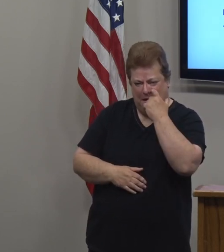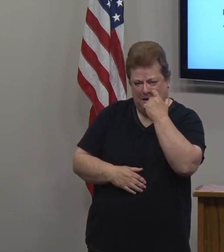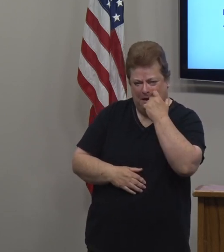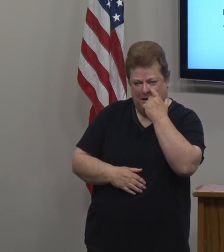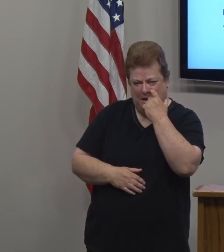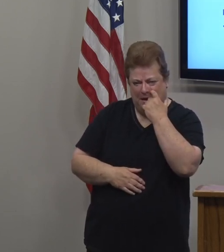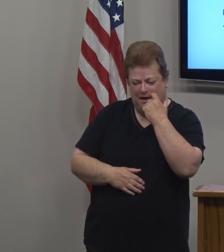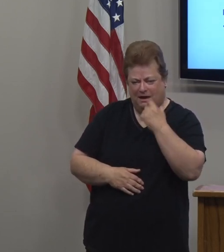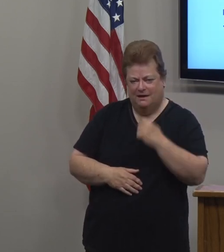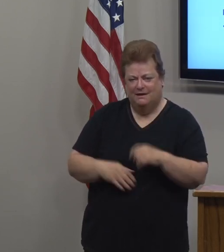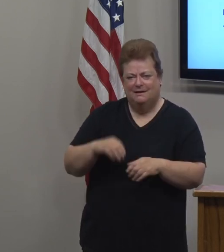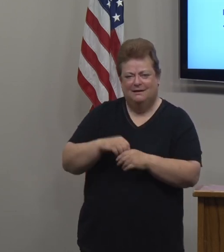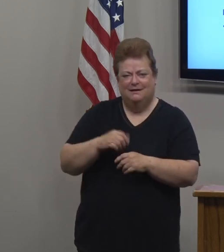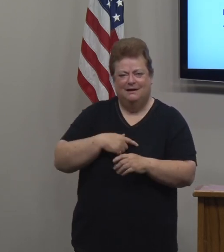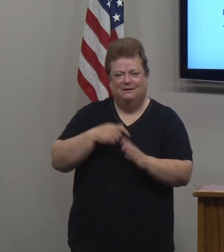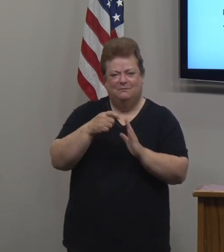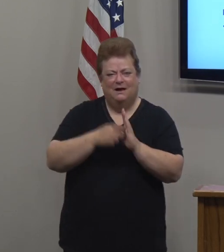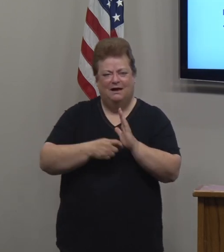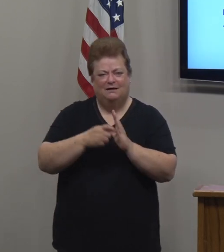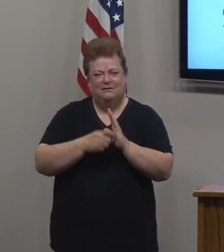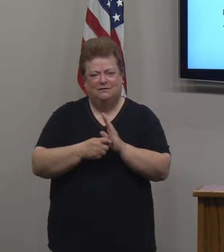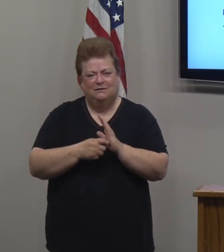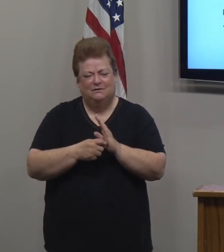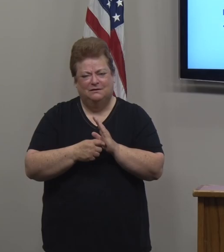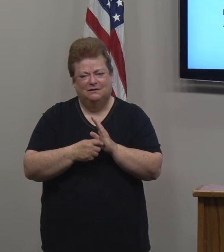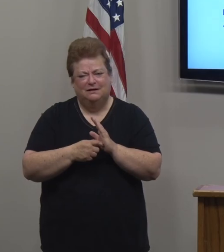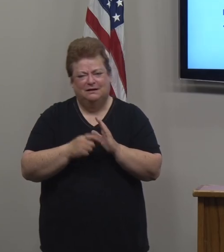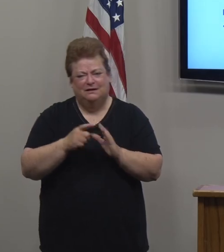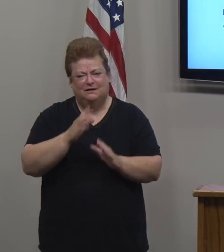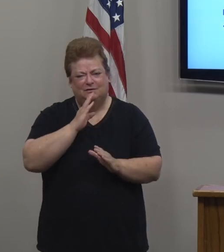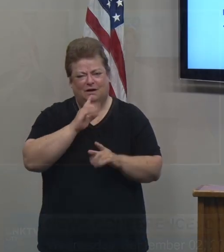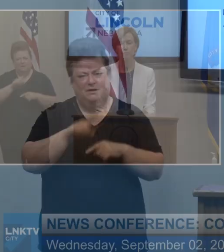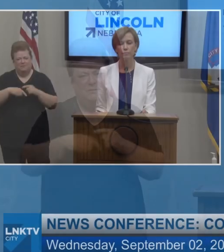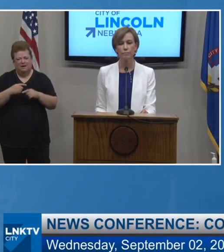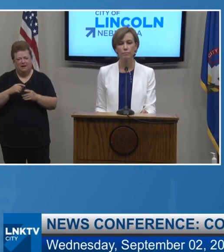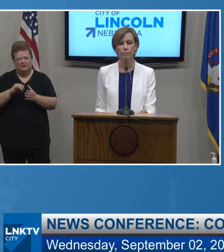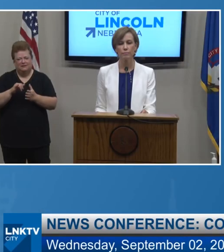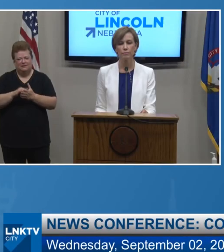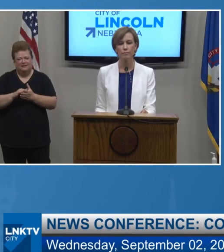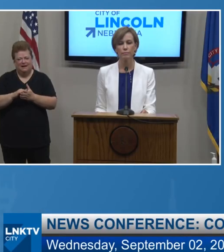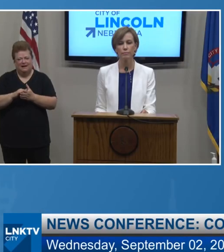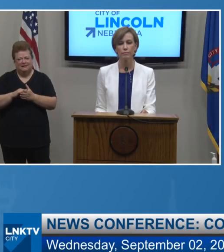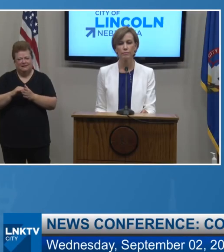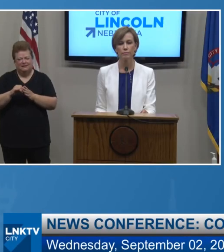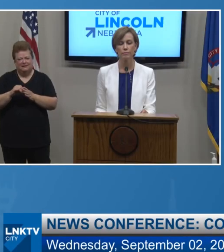Today in my column, a bar owner had told me a little bit about the dilemma that they face,